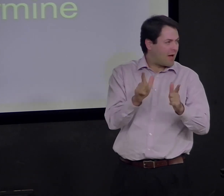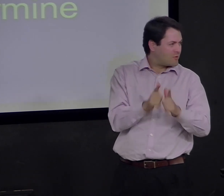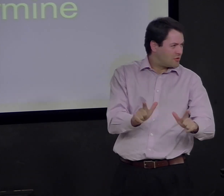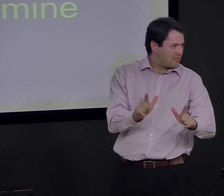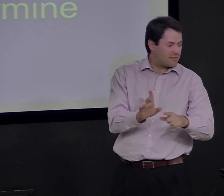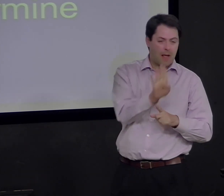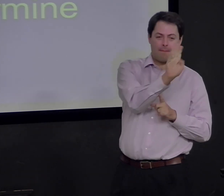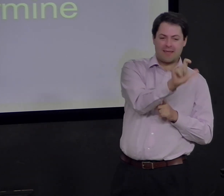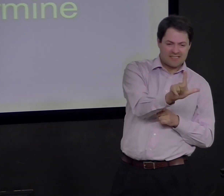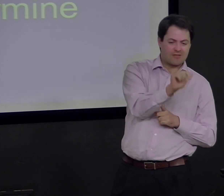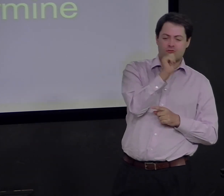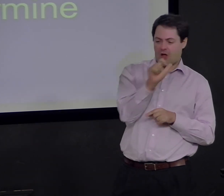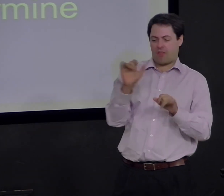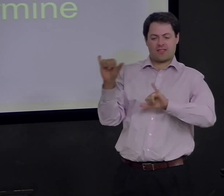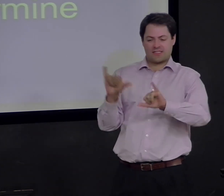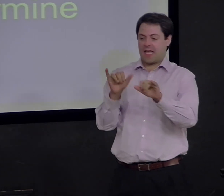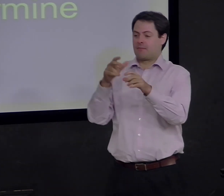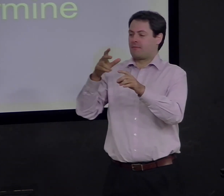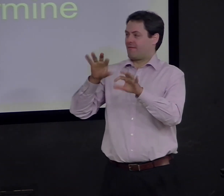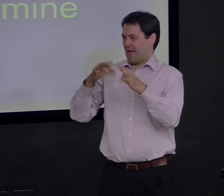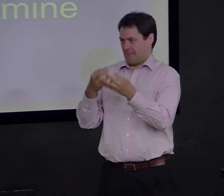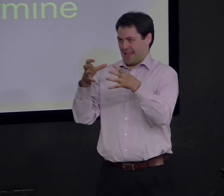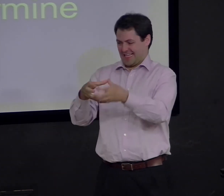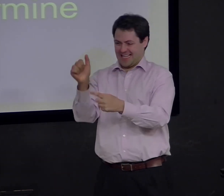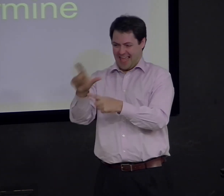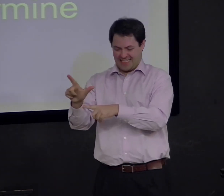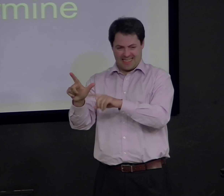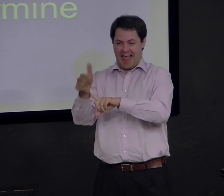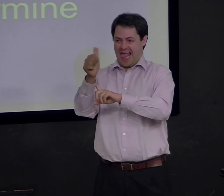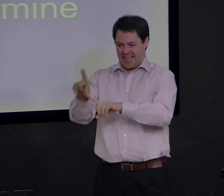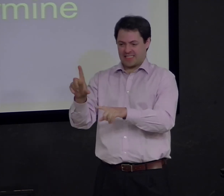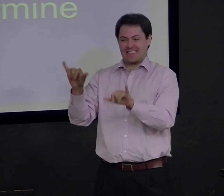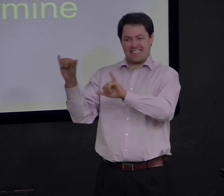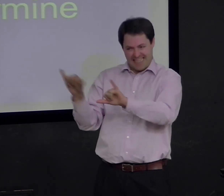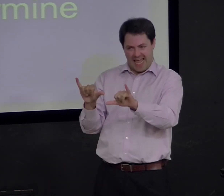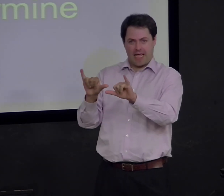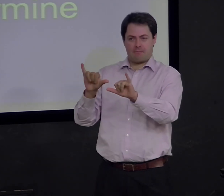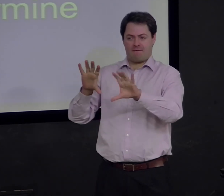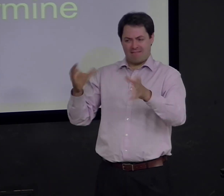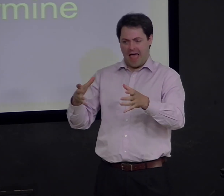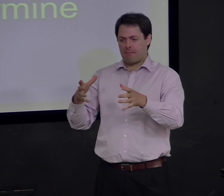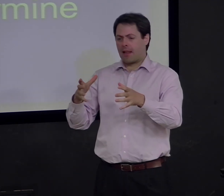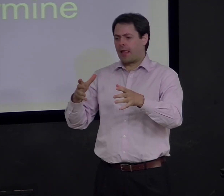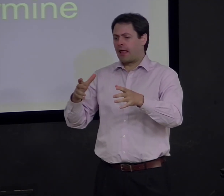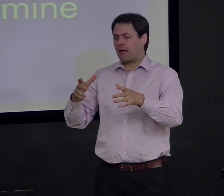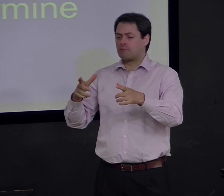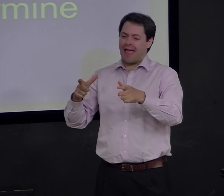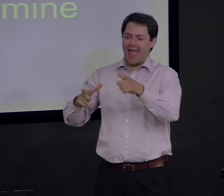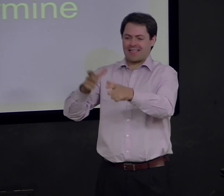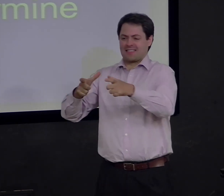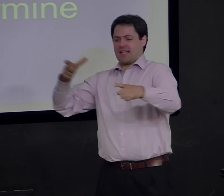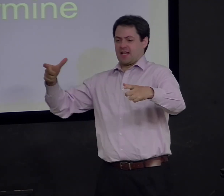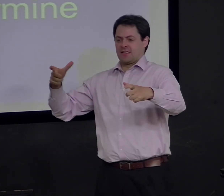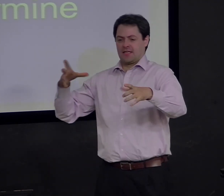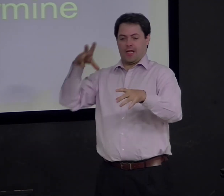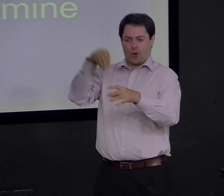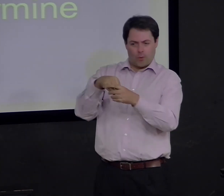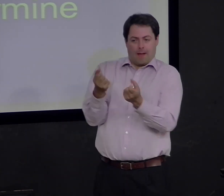romantic spoken languages. You know, we know that BSL is not in the same family as ASL.